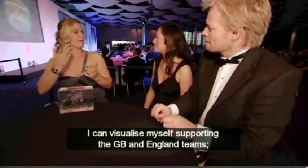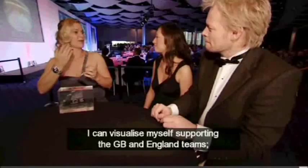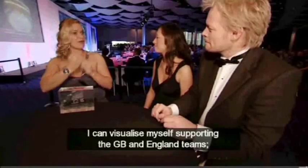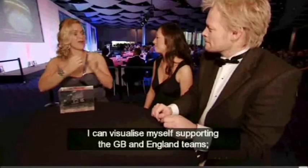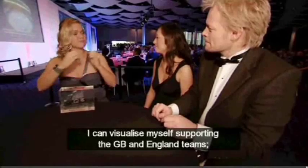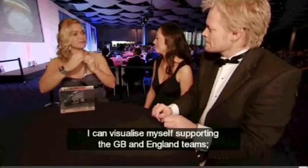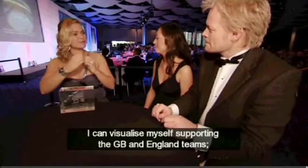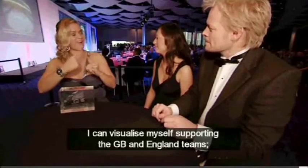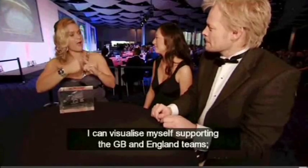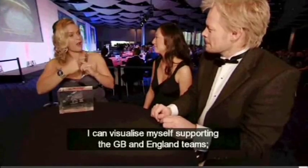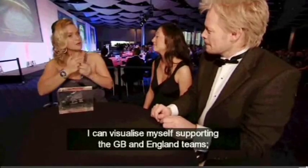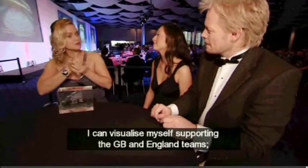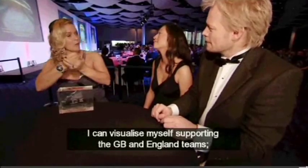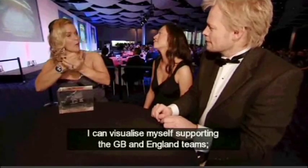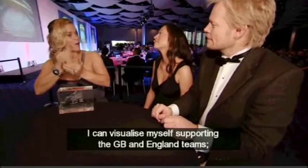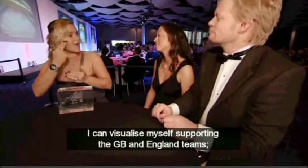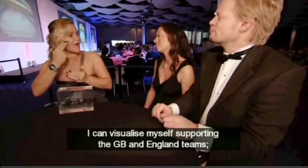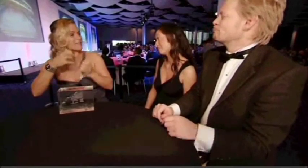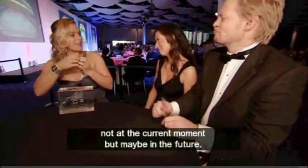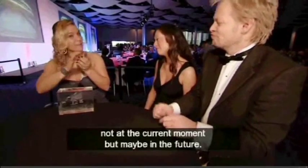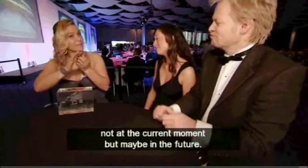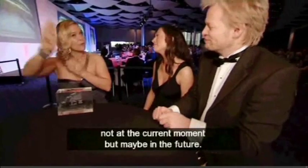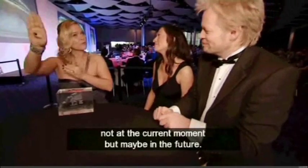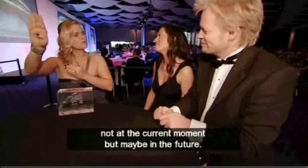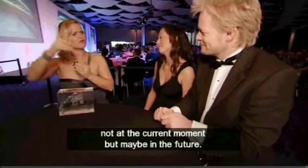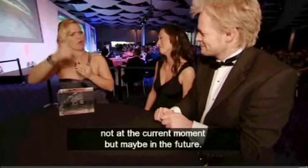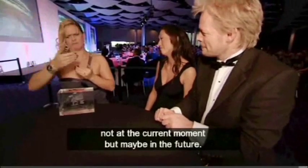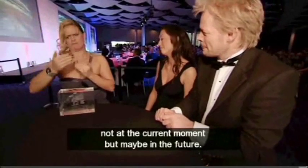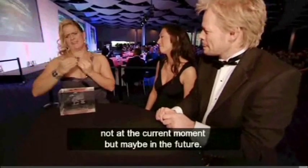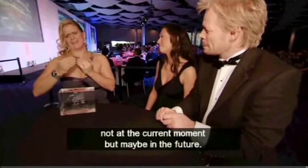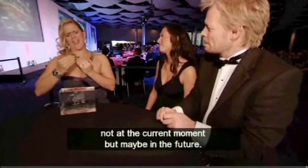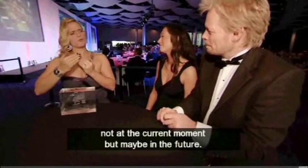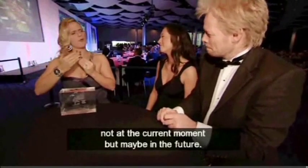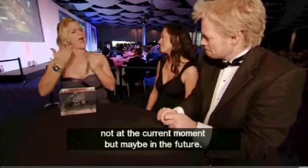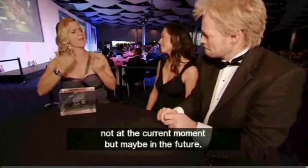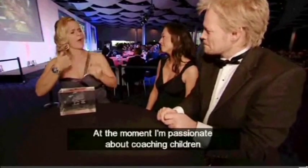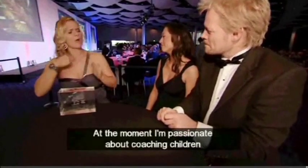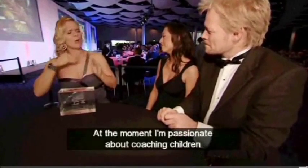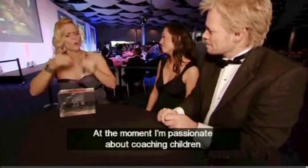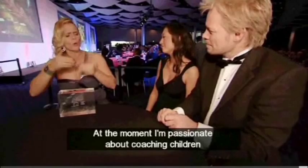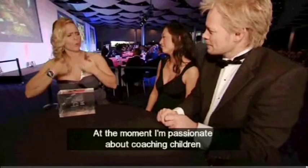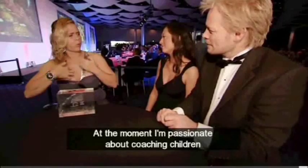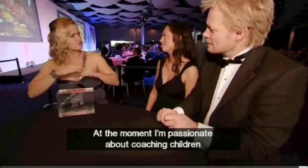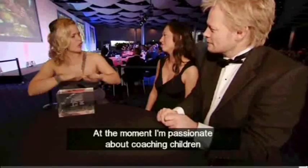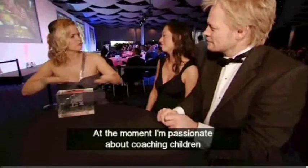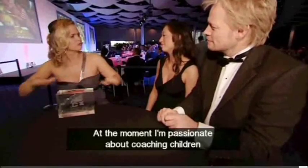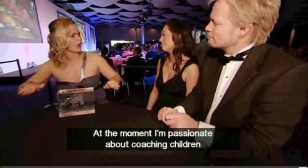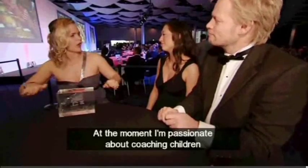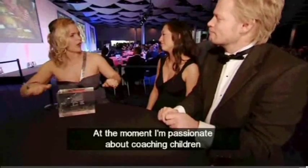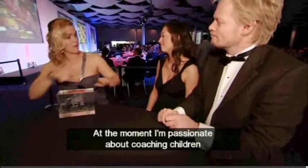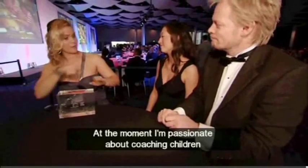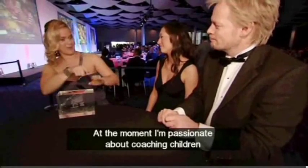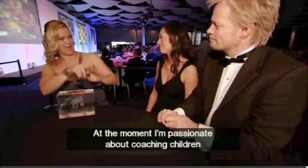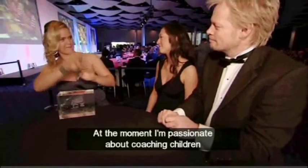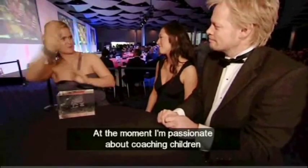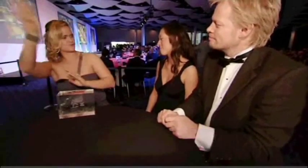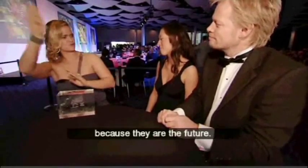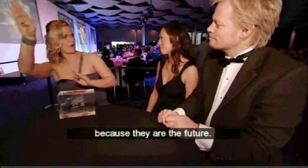supporting the GB and England teams. Not at the current moment, but maybe in the future. At the moment, I'm passionate about coaching children because they